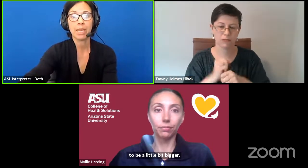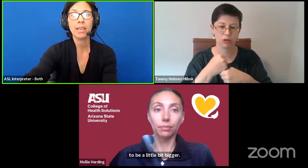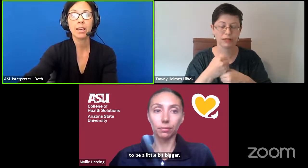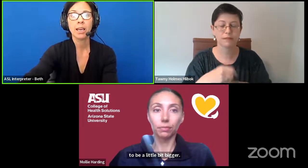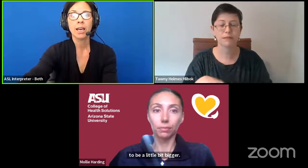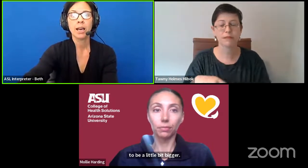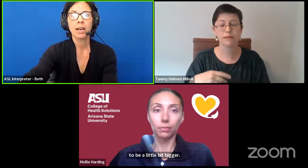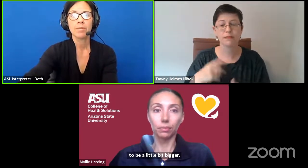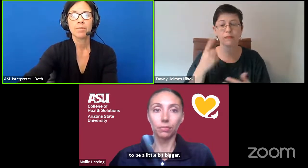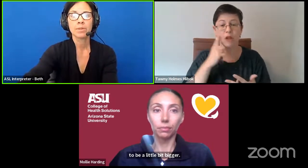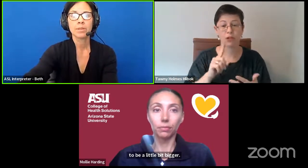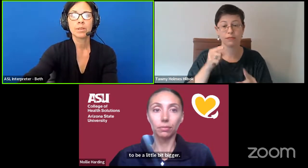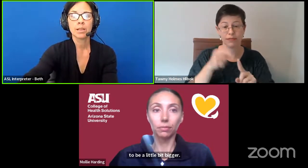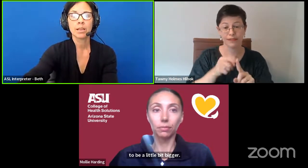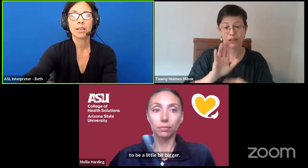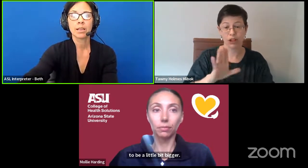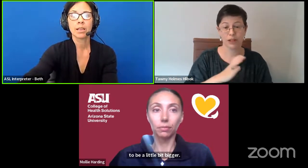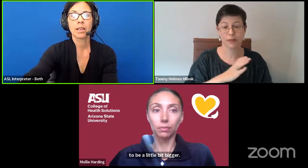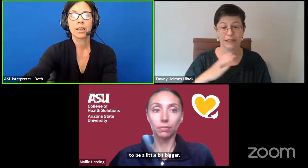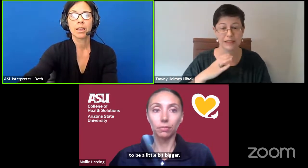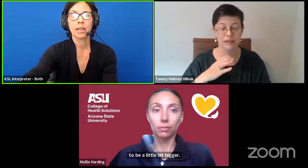might be.